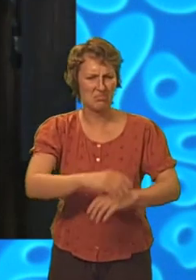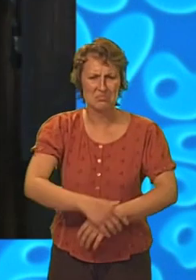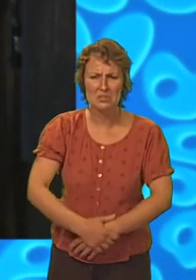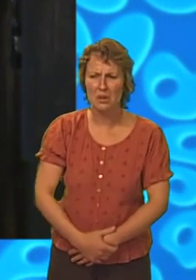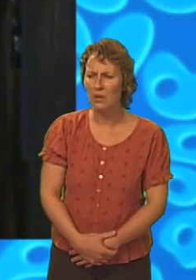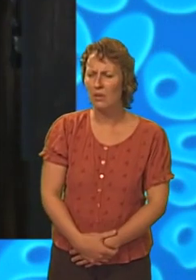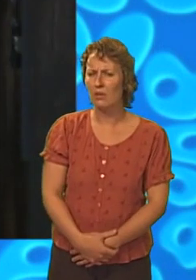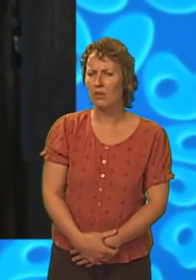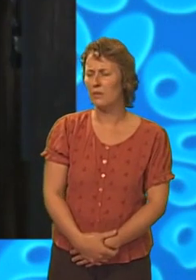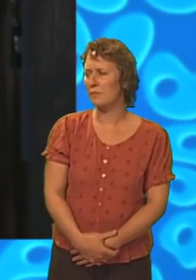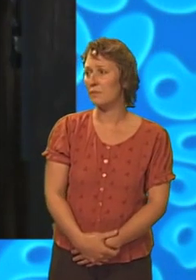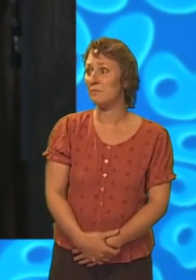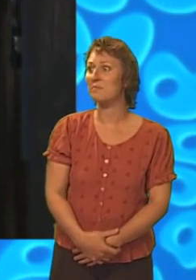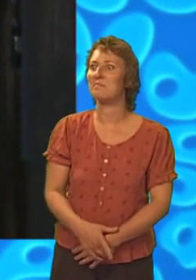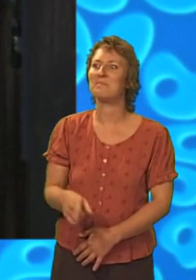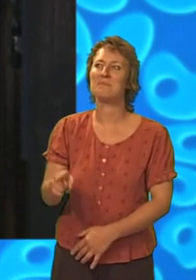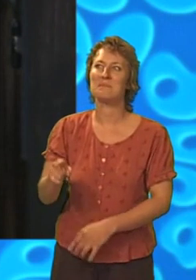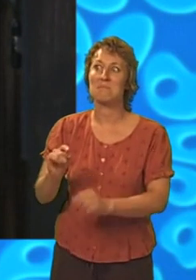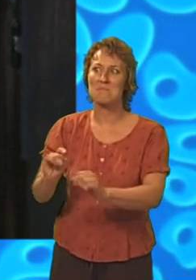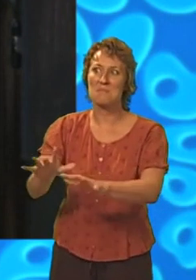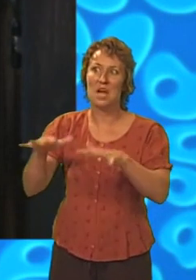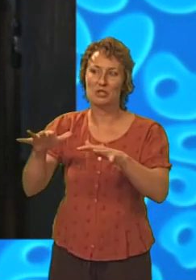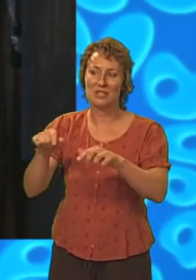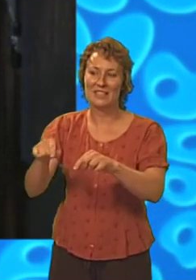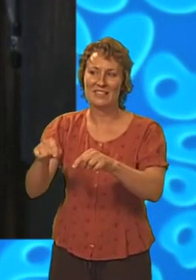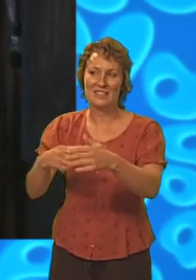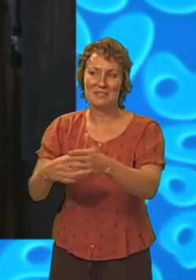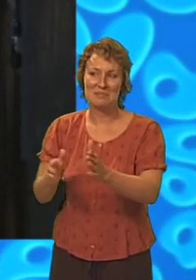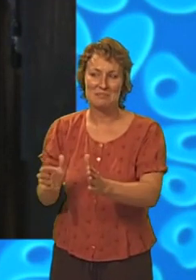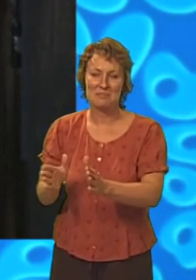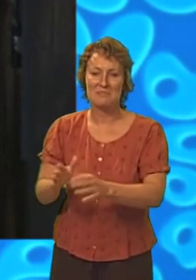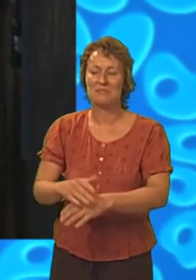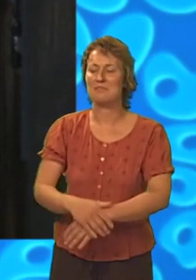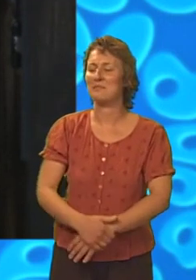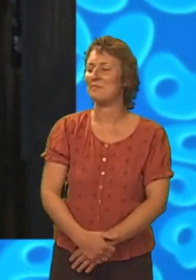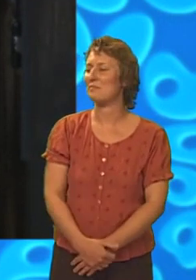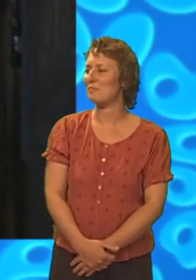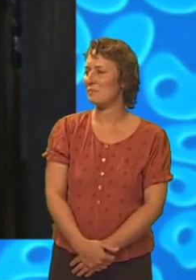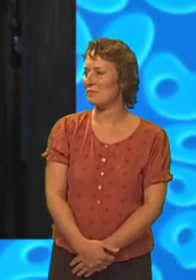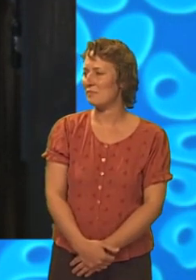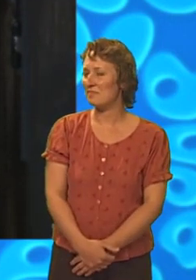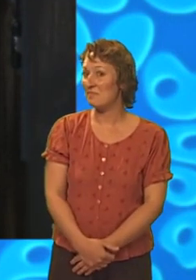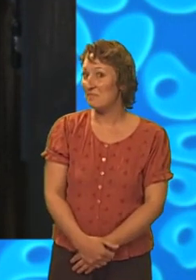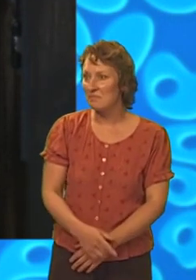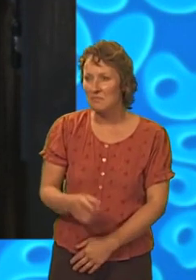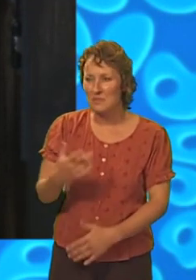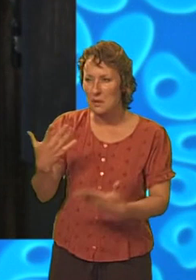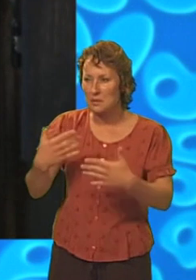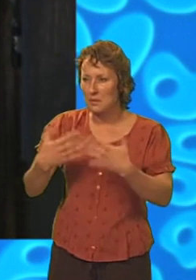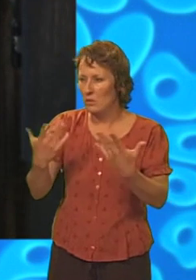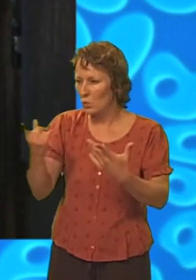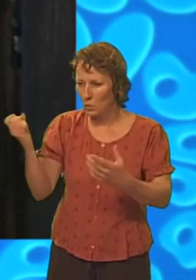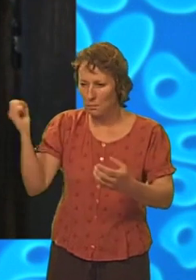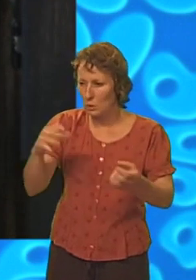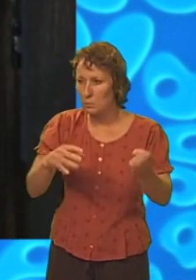man. "It's a magic box," answered the old woman. "Whatever you put in it